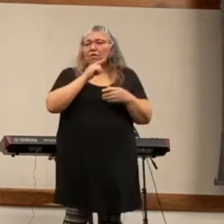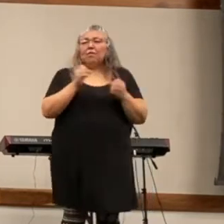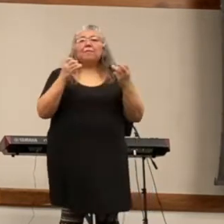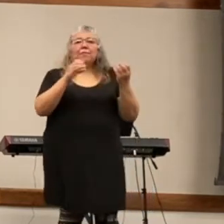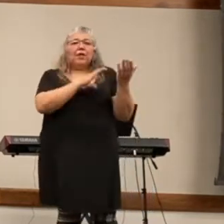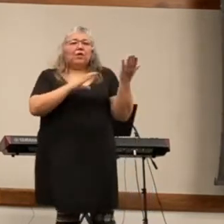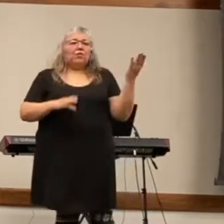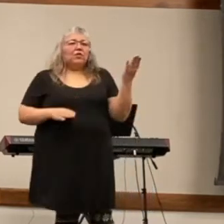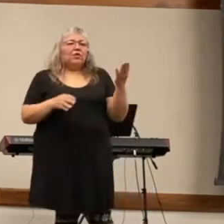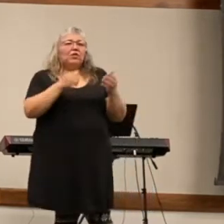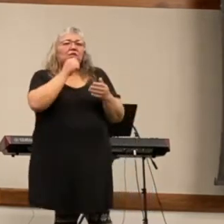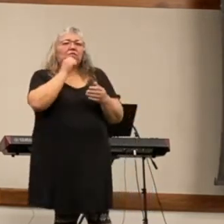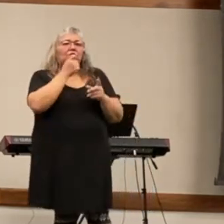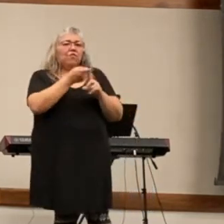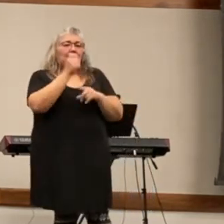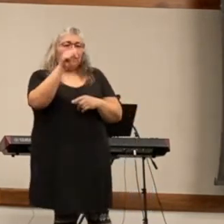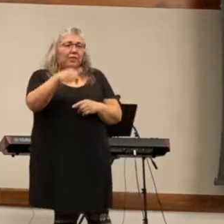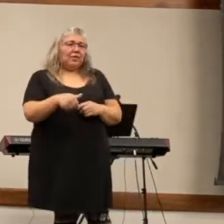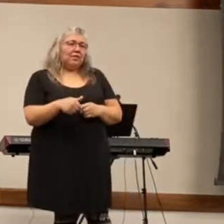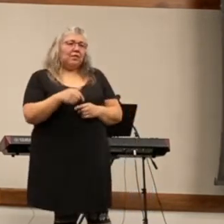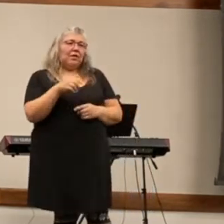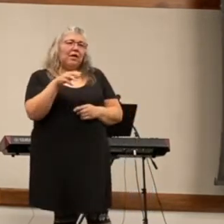in my thoughts, many Christians then suffer from this